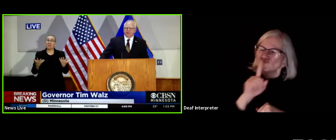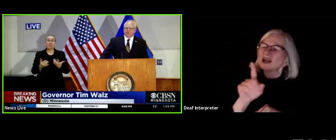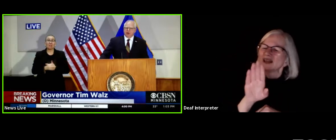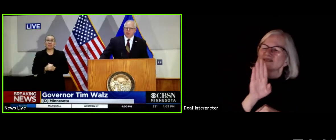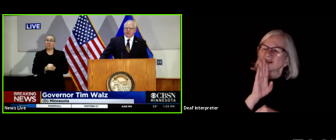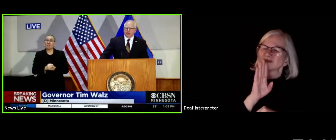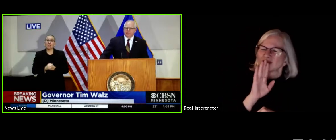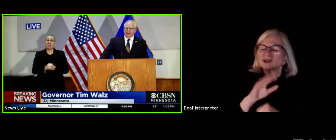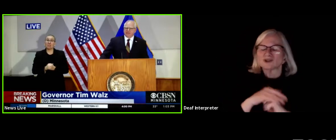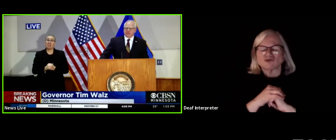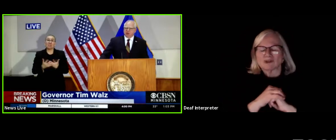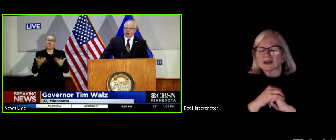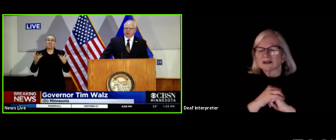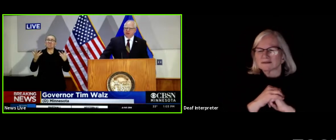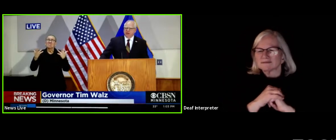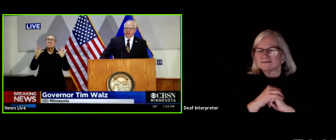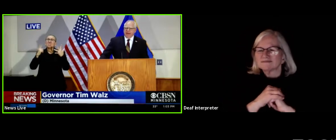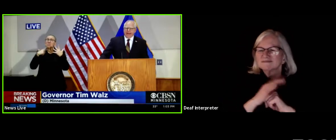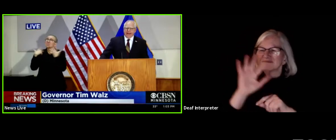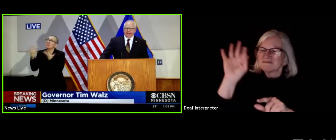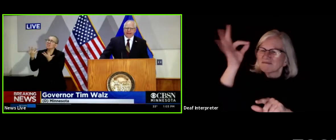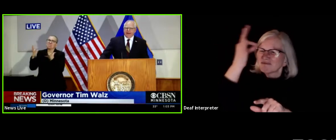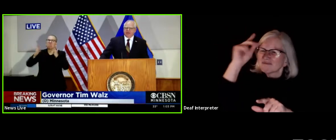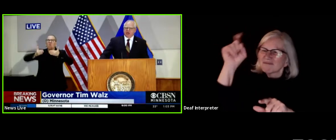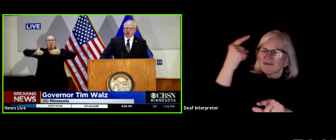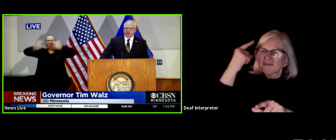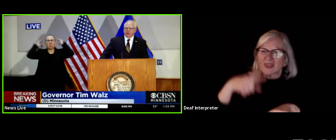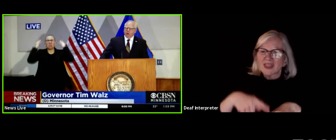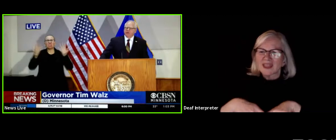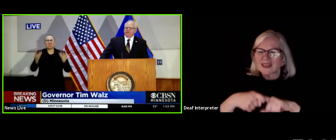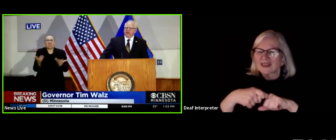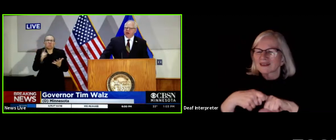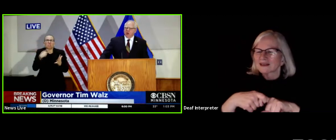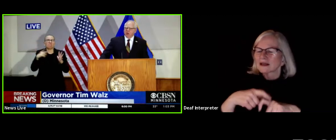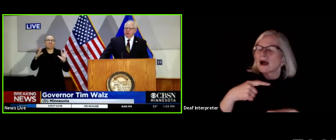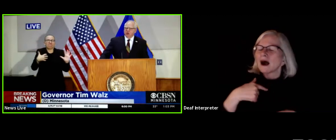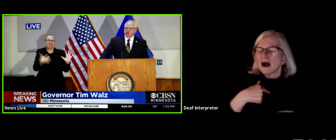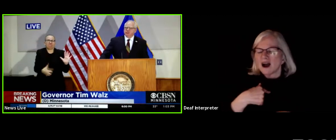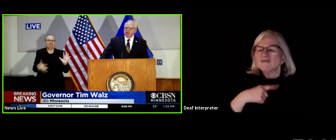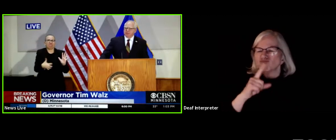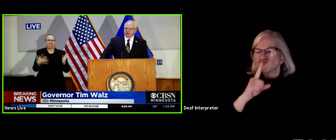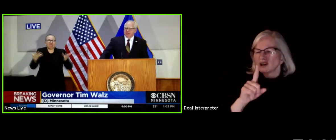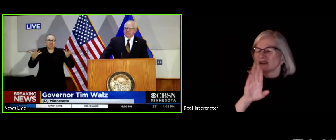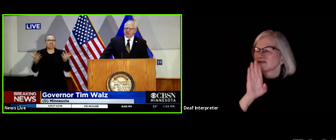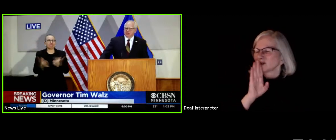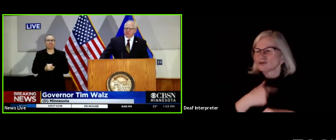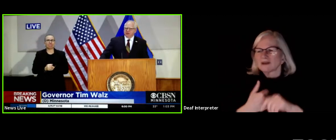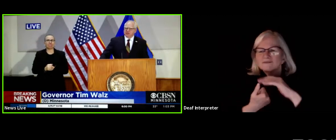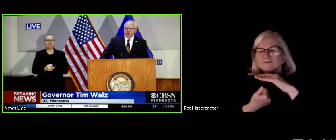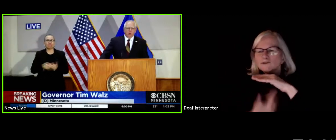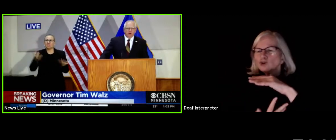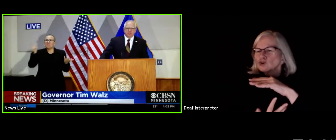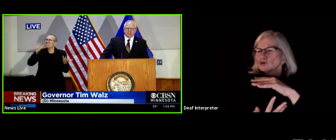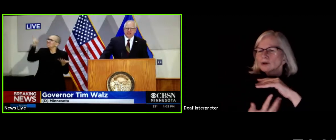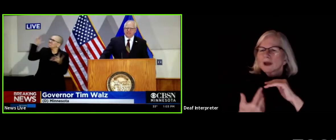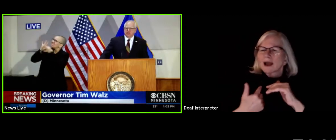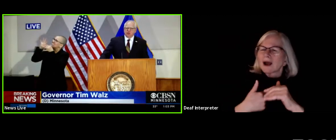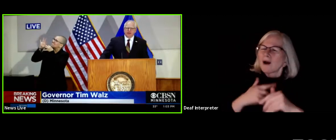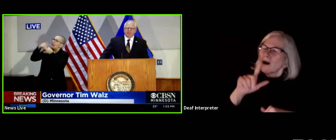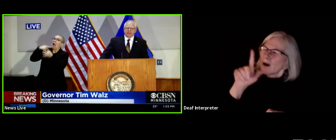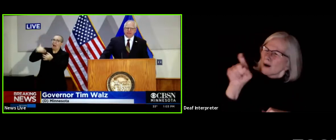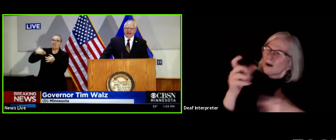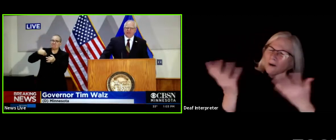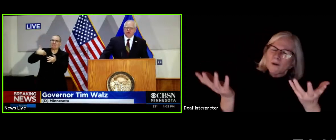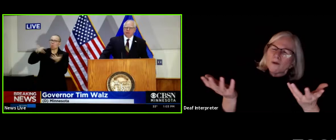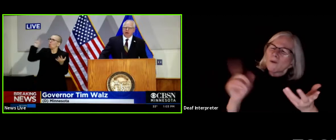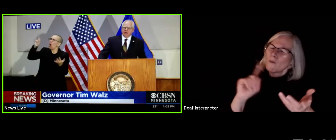the pale to be almost unimaginable. And I'm going to call it, where did they go? Who's going to be prosecuted for this? What are the states to do when